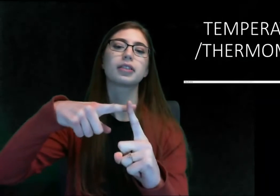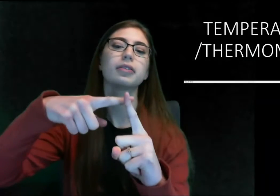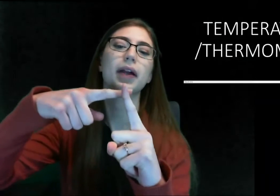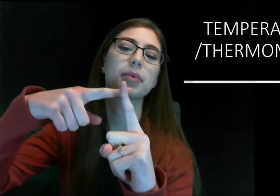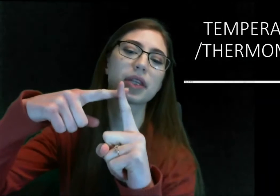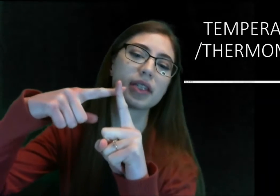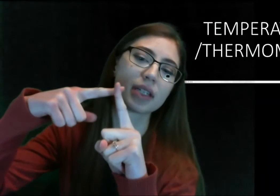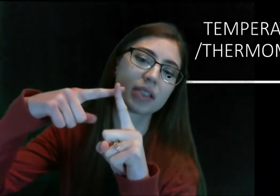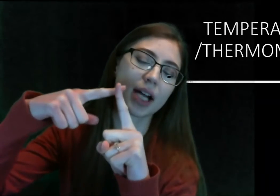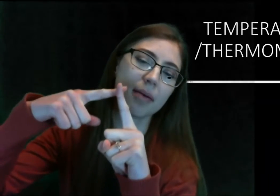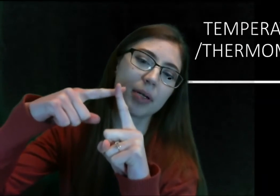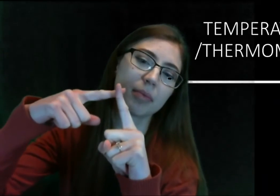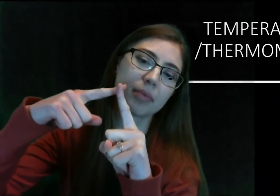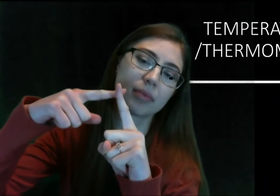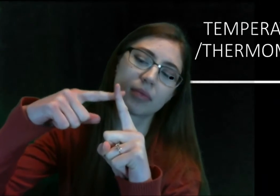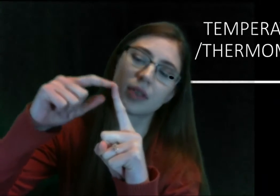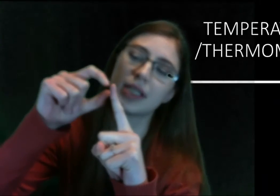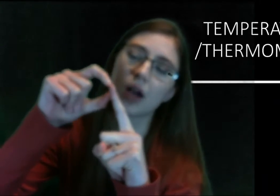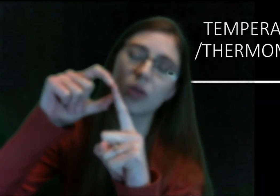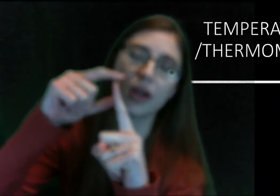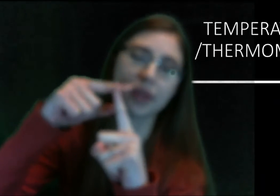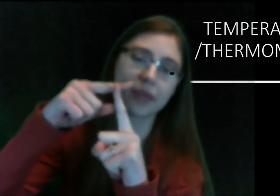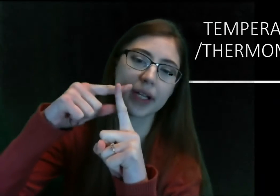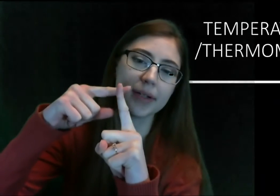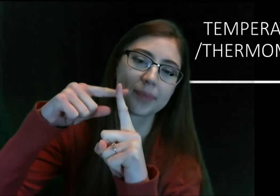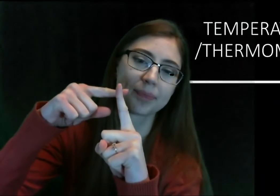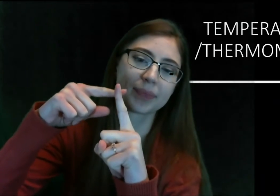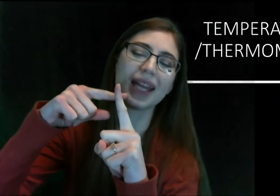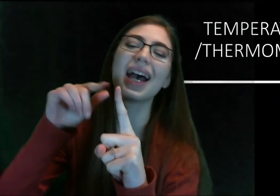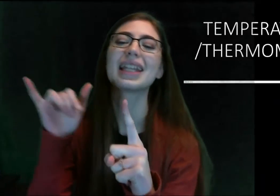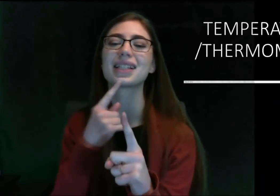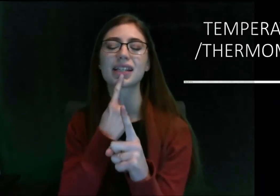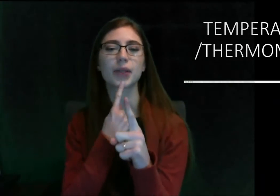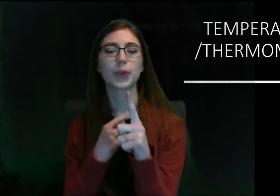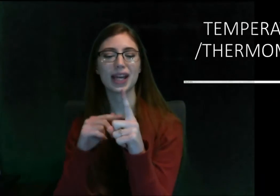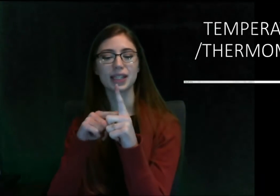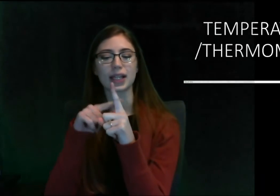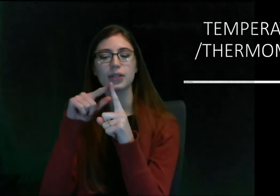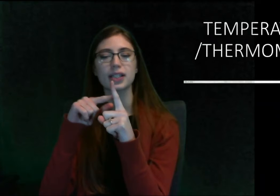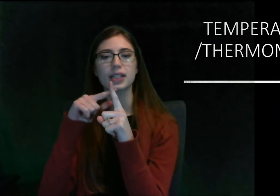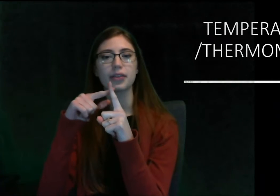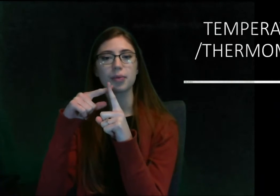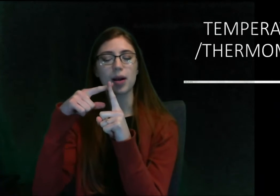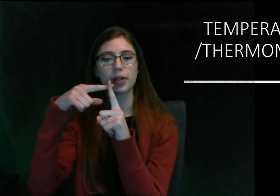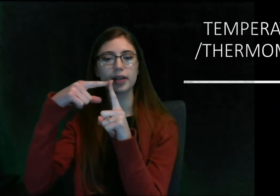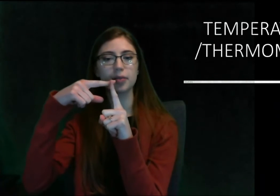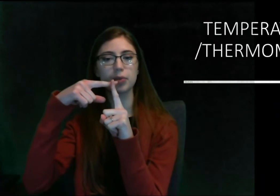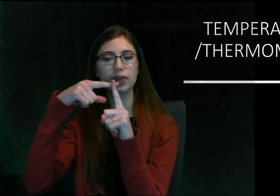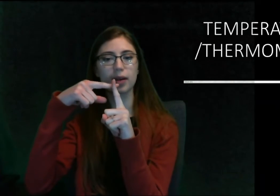right within the top knuckle of your finger. And that's like the red liquid in the thermometer moving up and